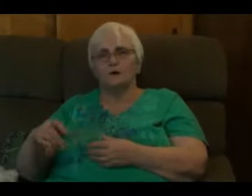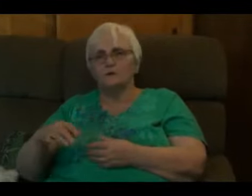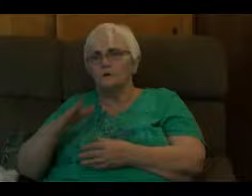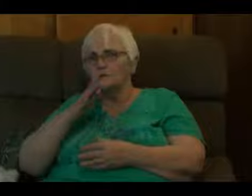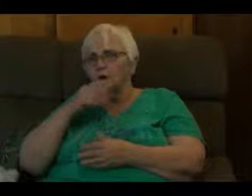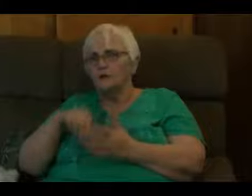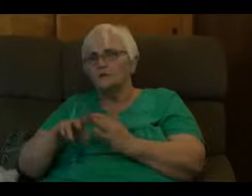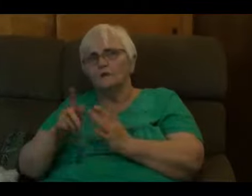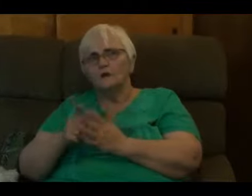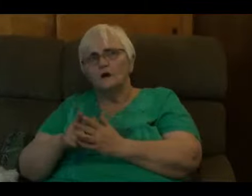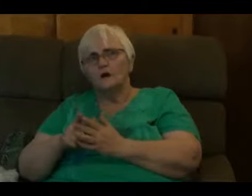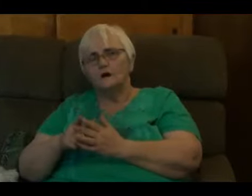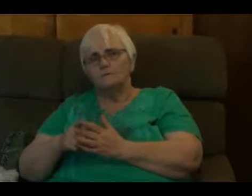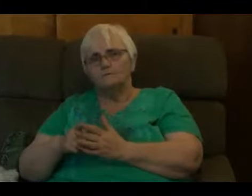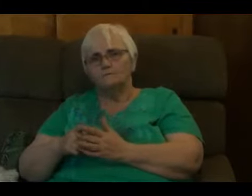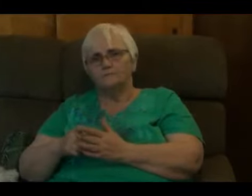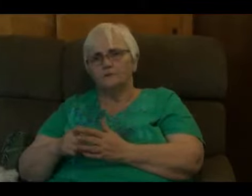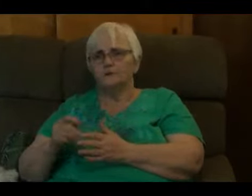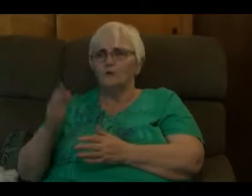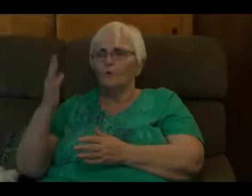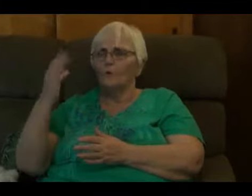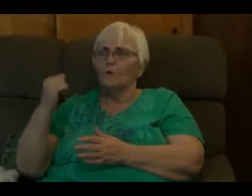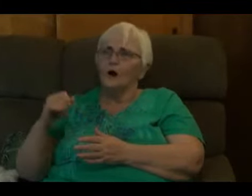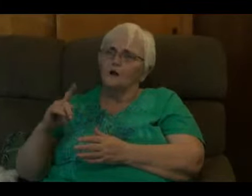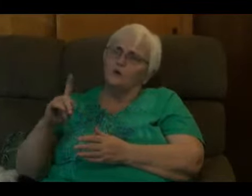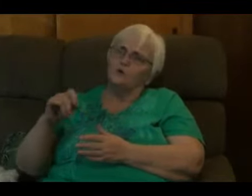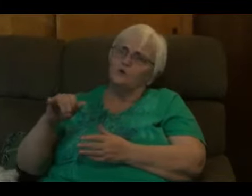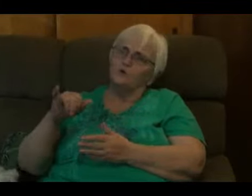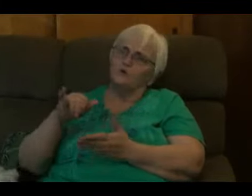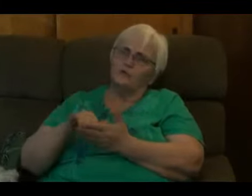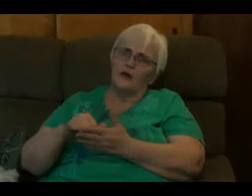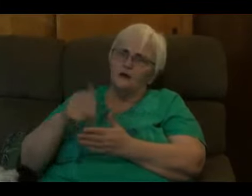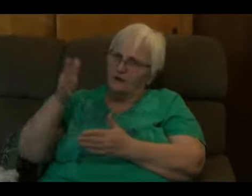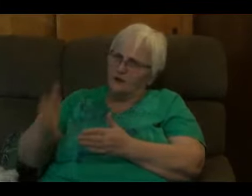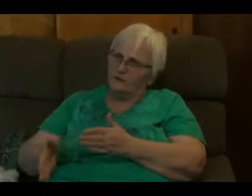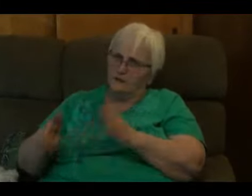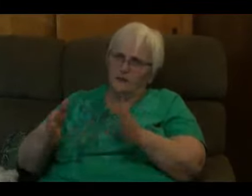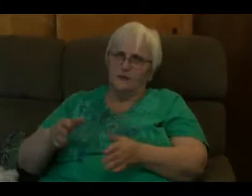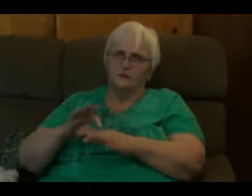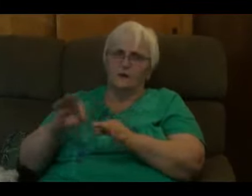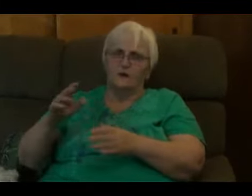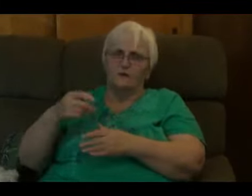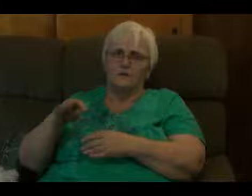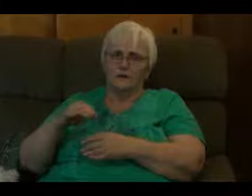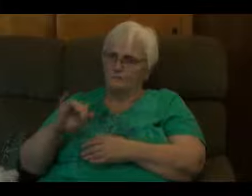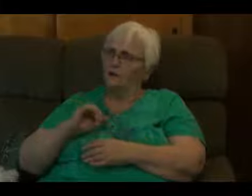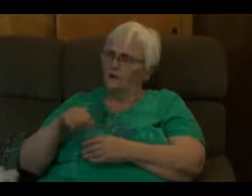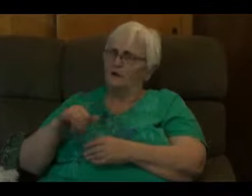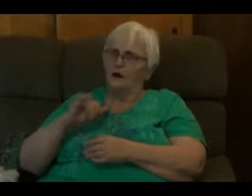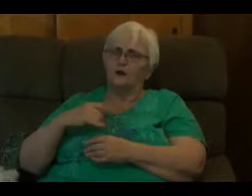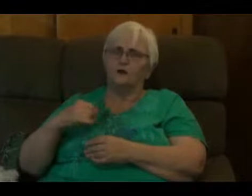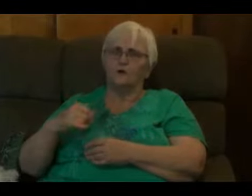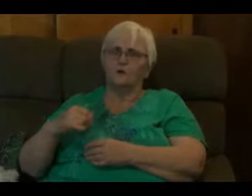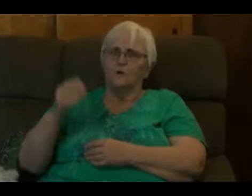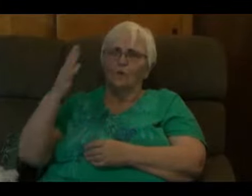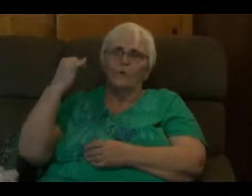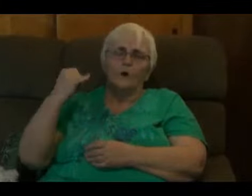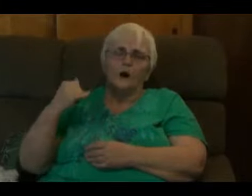mother-in-law and he said, why do you cut the ends off your ham? Oh, yeah, I do. He said, well, why do you do